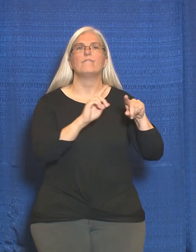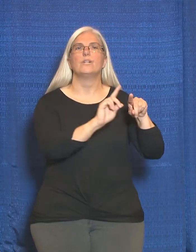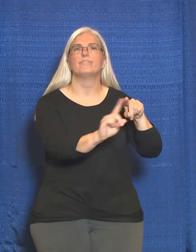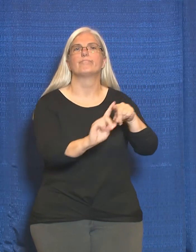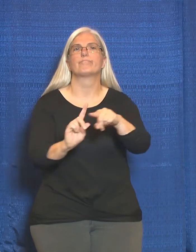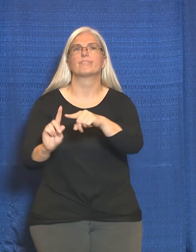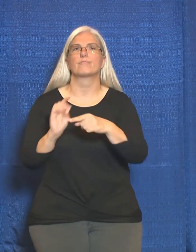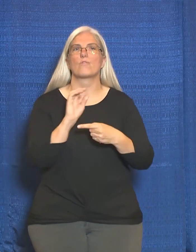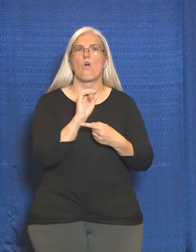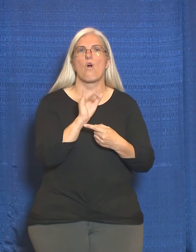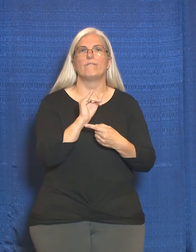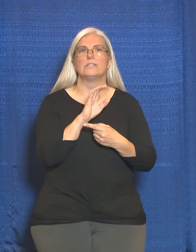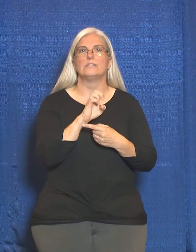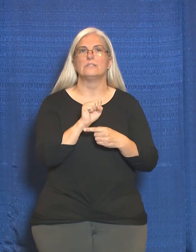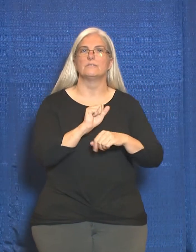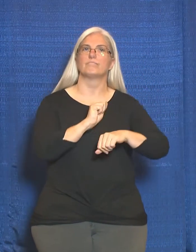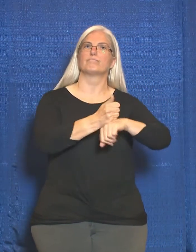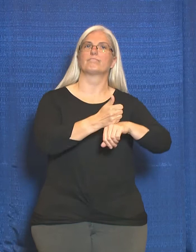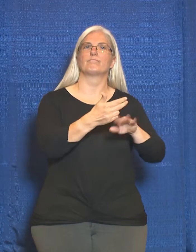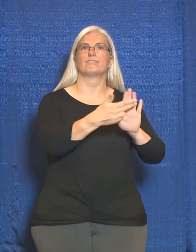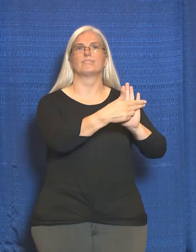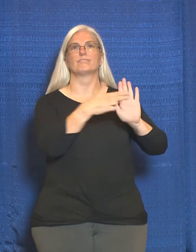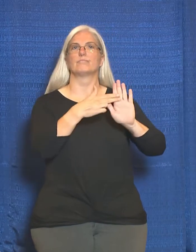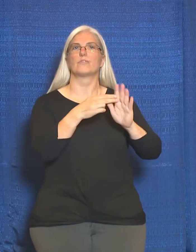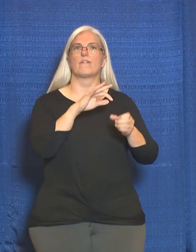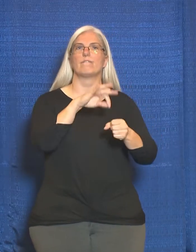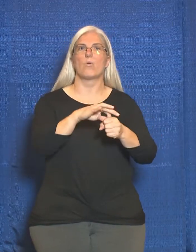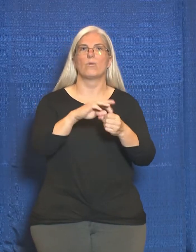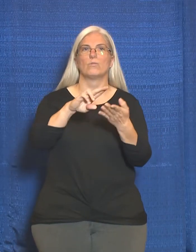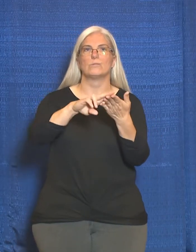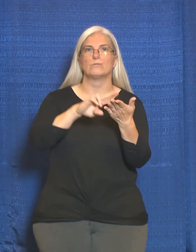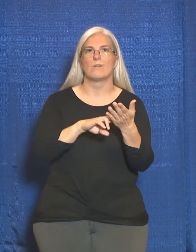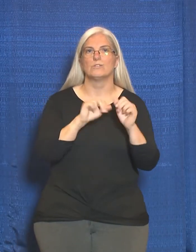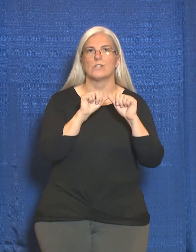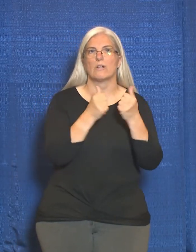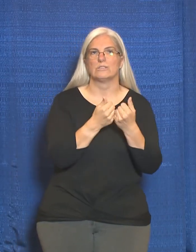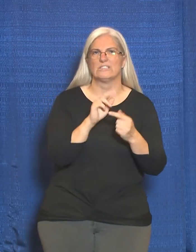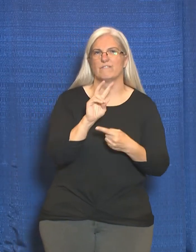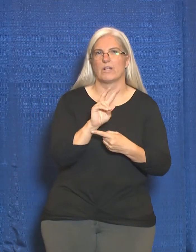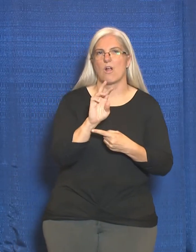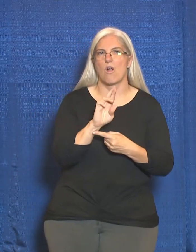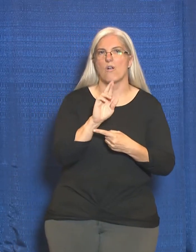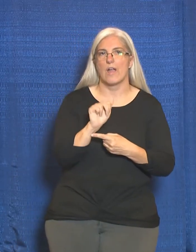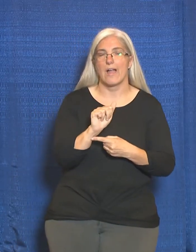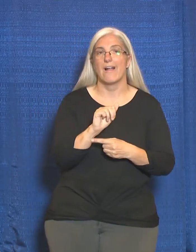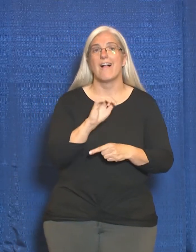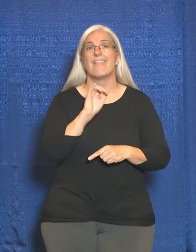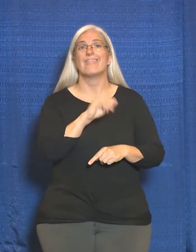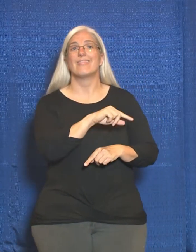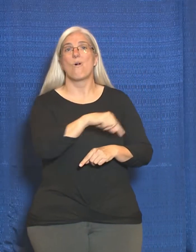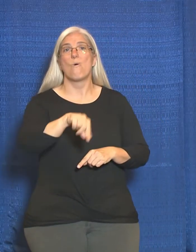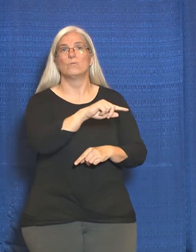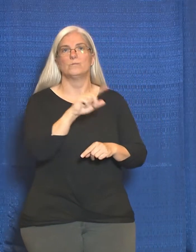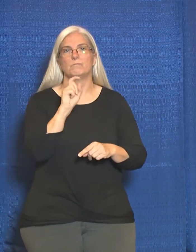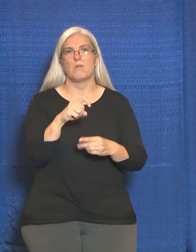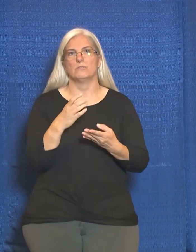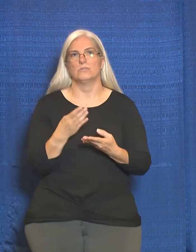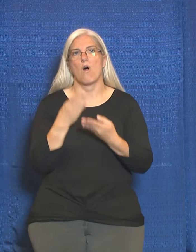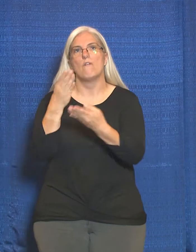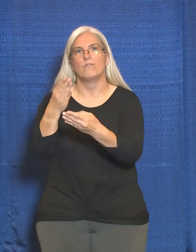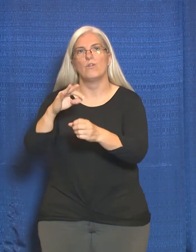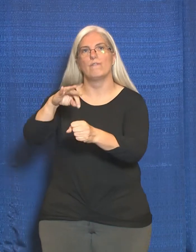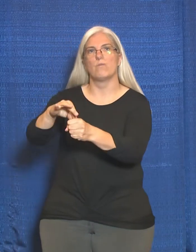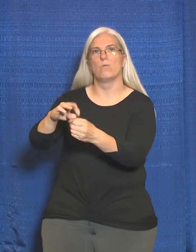Offices designated as voter registration agencies, VRAs, must offer voter registration opportunities to their